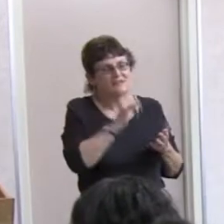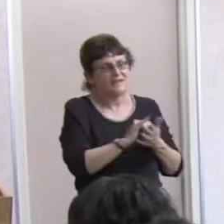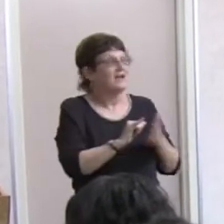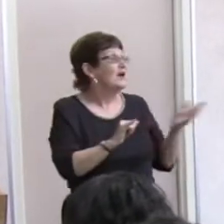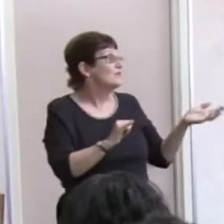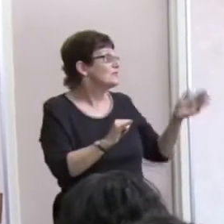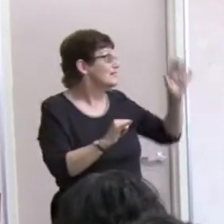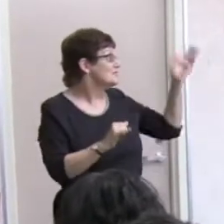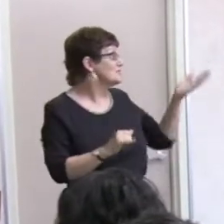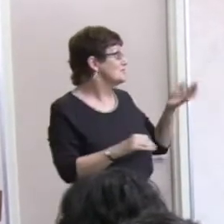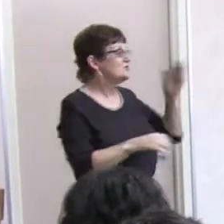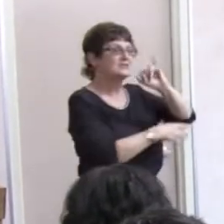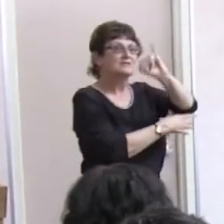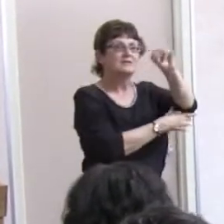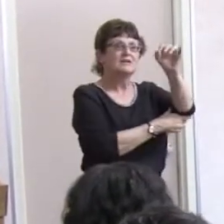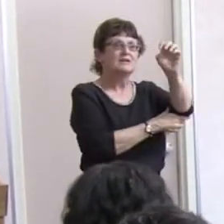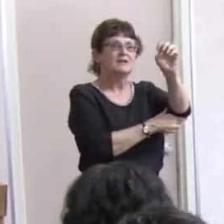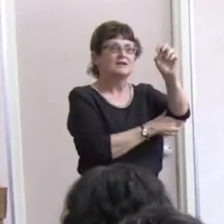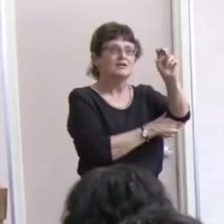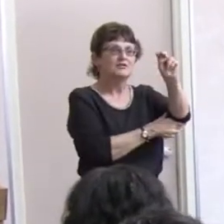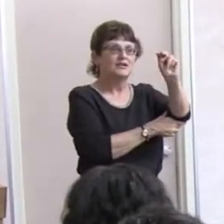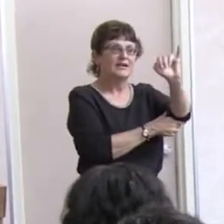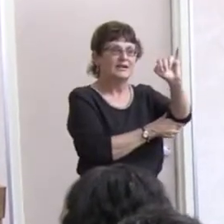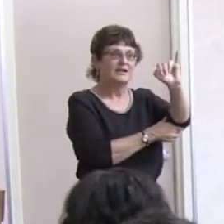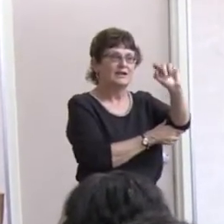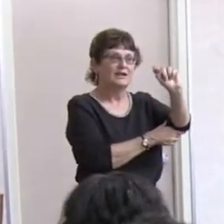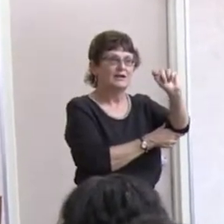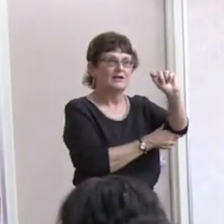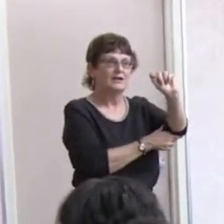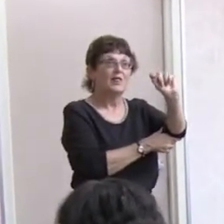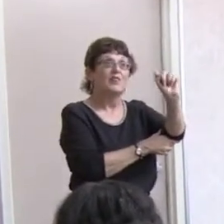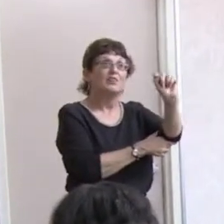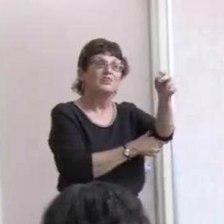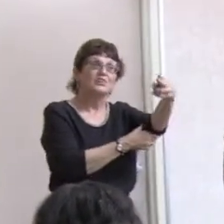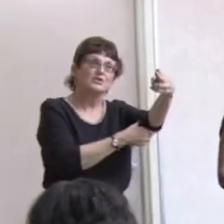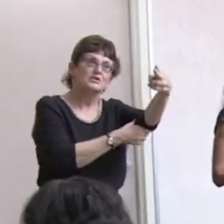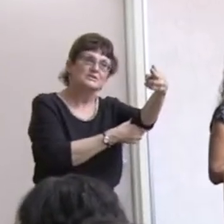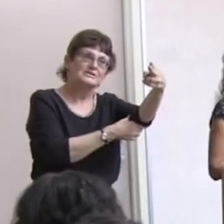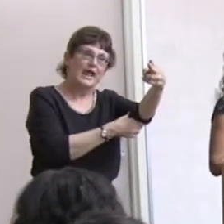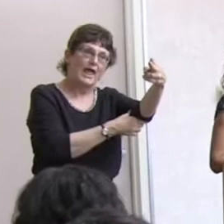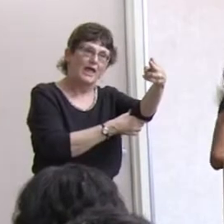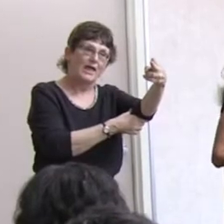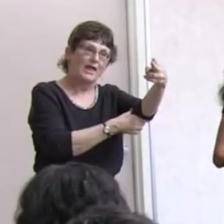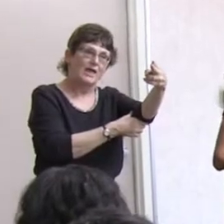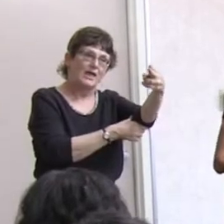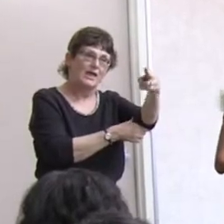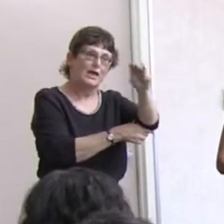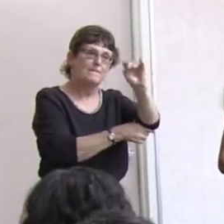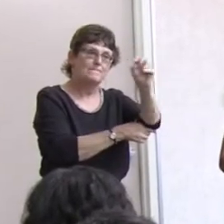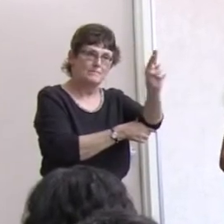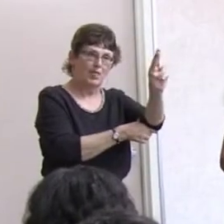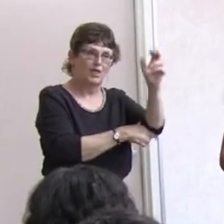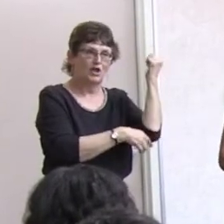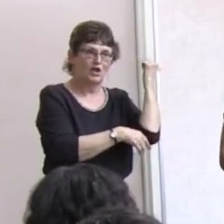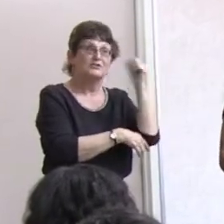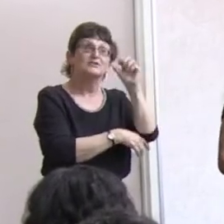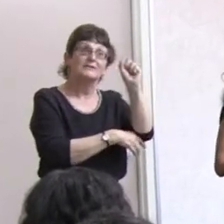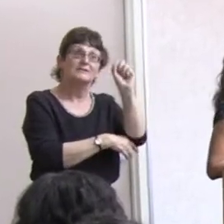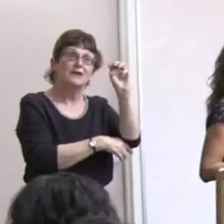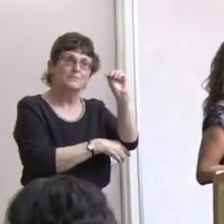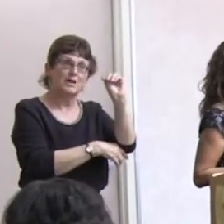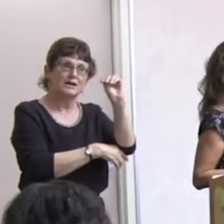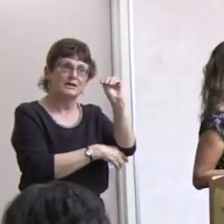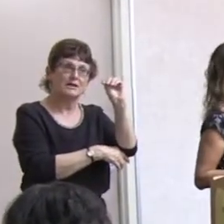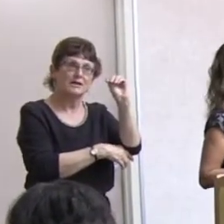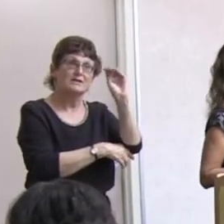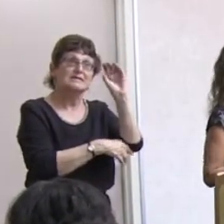Jenithursday Miller, and she just graduated from Alhambra High School last year. She's at Santa Monica College now, and she's part